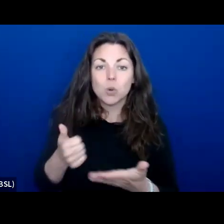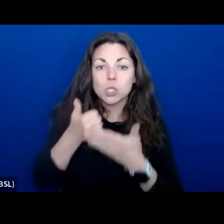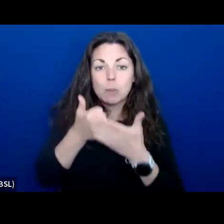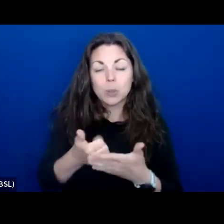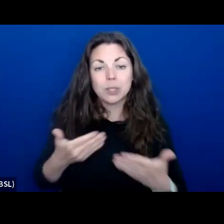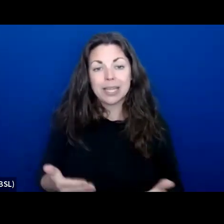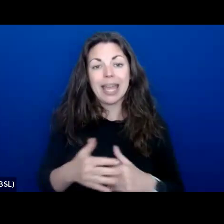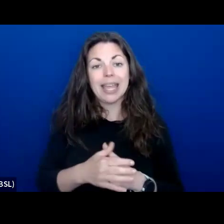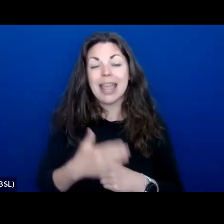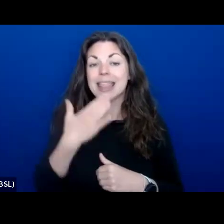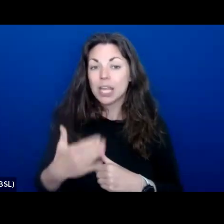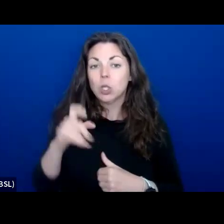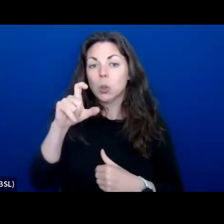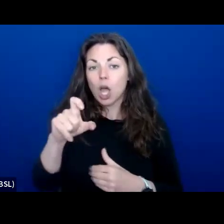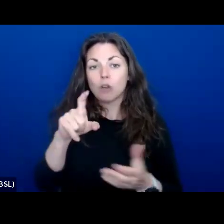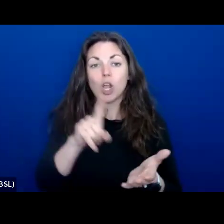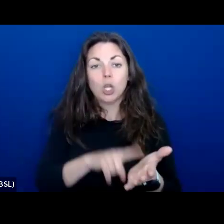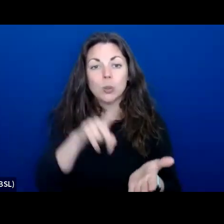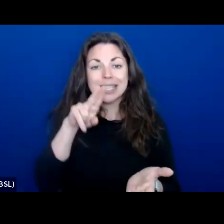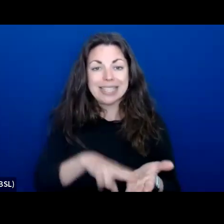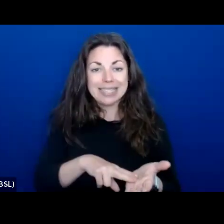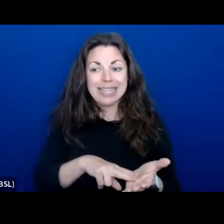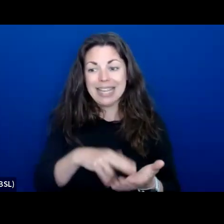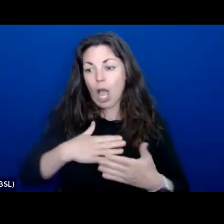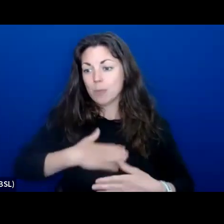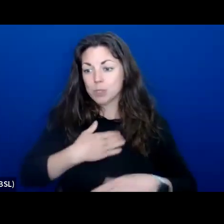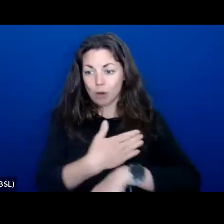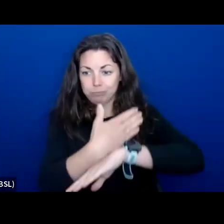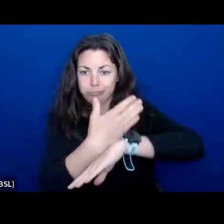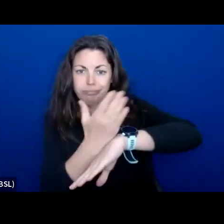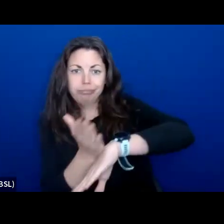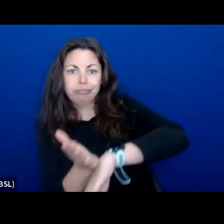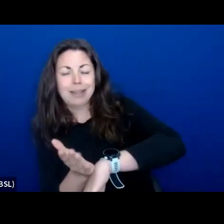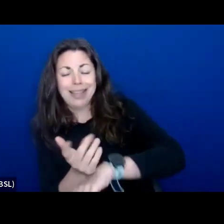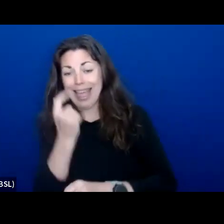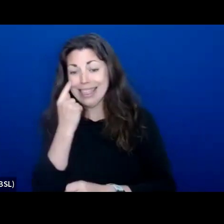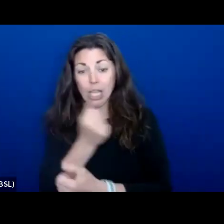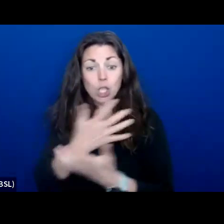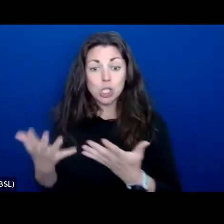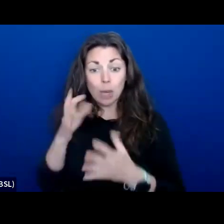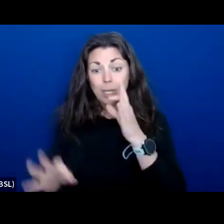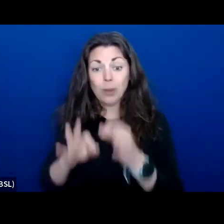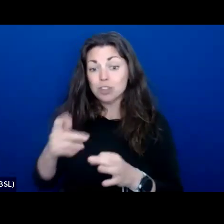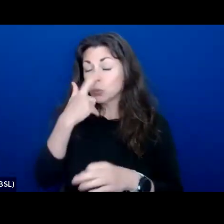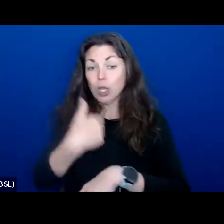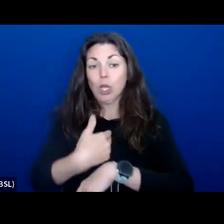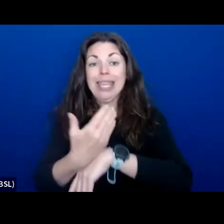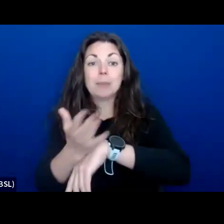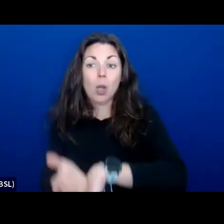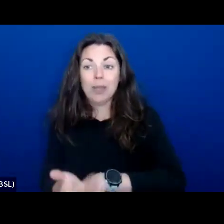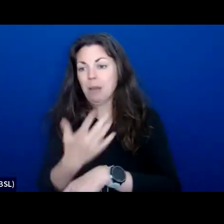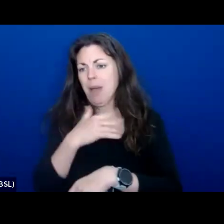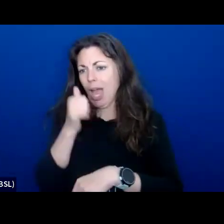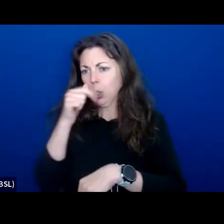thank you so much, Cara, Lucy and Natalie. I'm sorry we've run over time. I think there's so many questions. We could just keep going, but I don't want to keep you